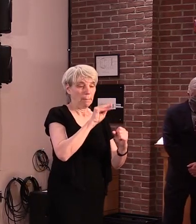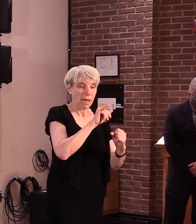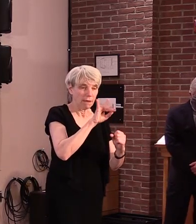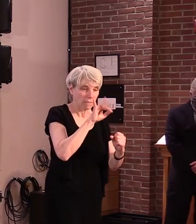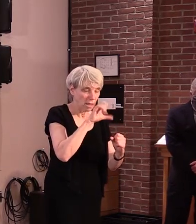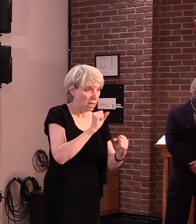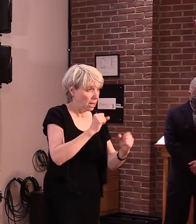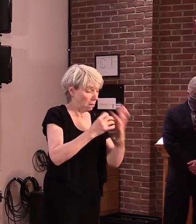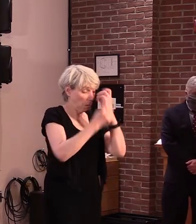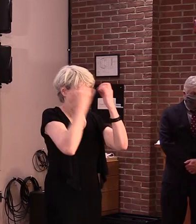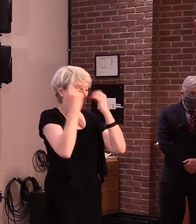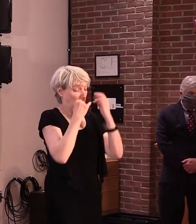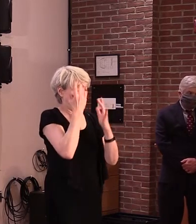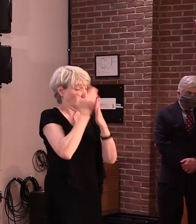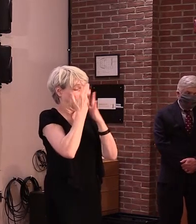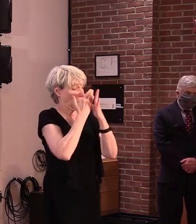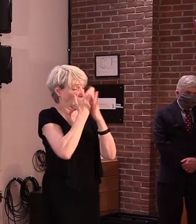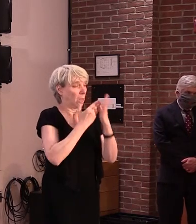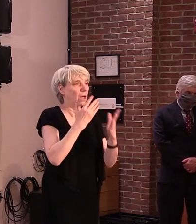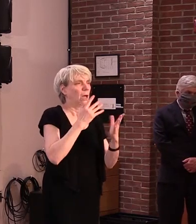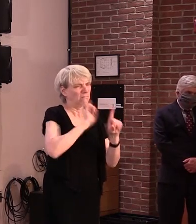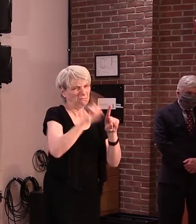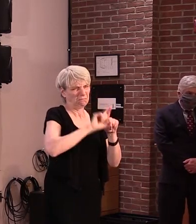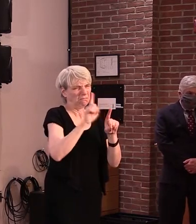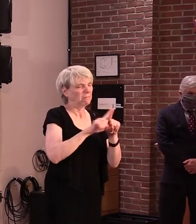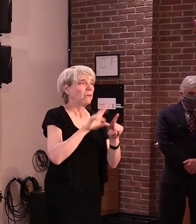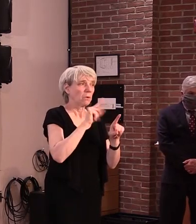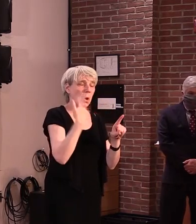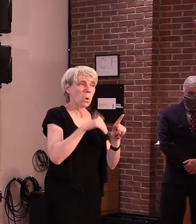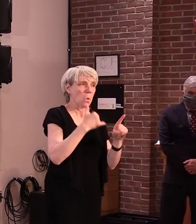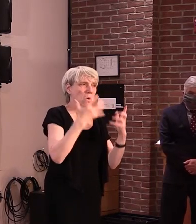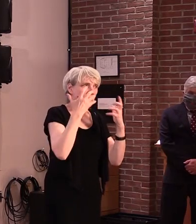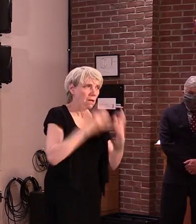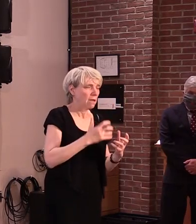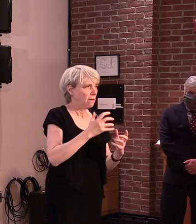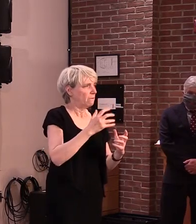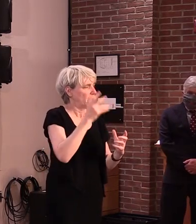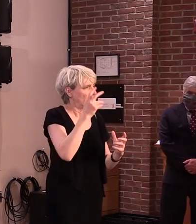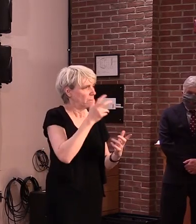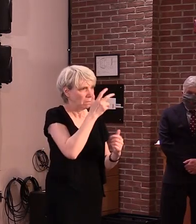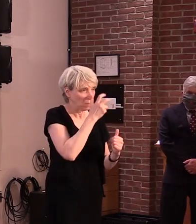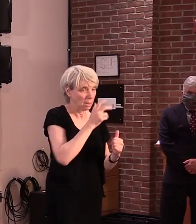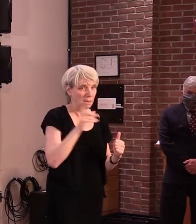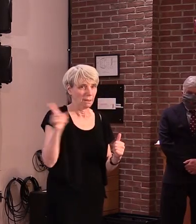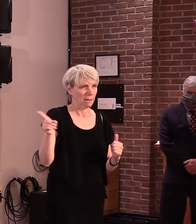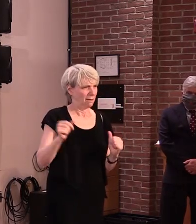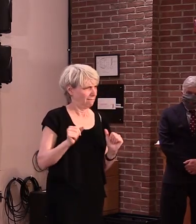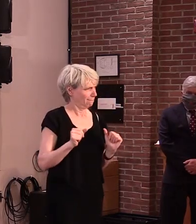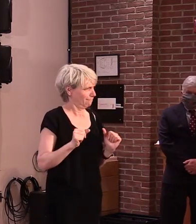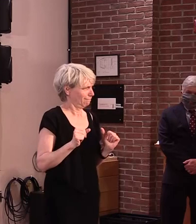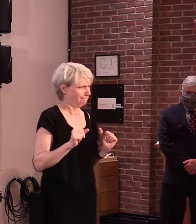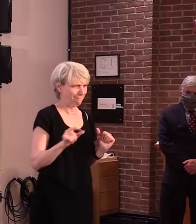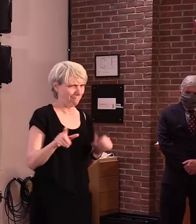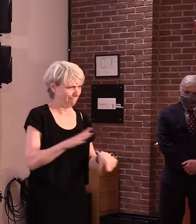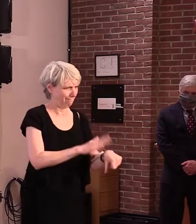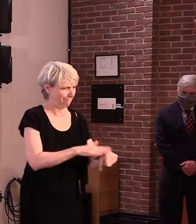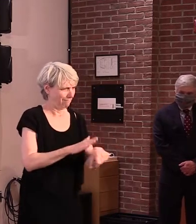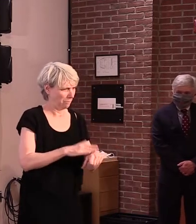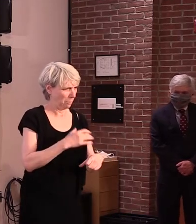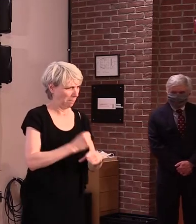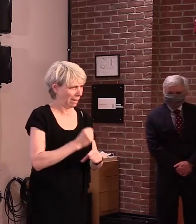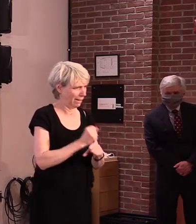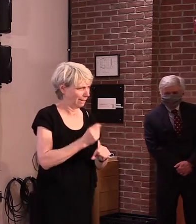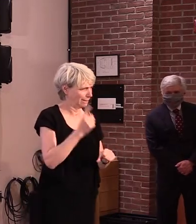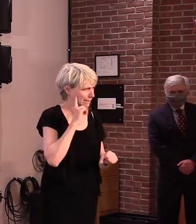mosquitoes and you know, horse flies and stuff like that. Well, you're not making it too appealing for the outdoor